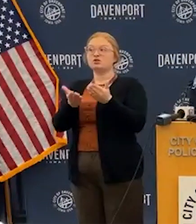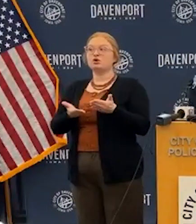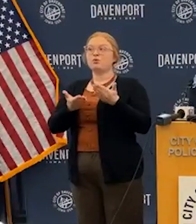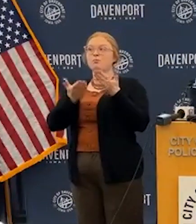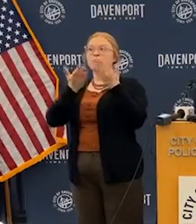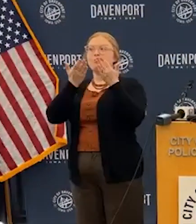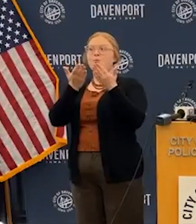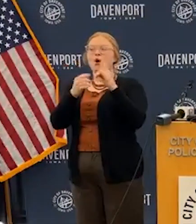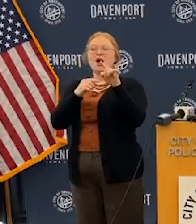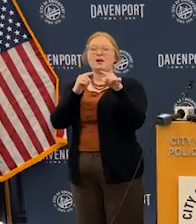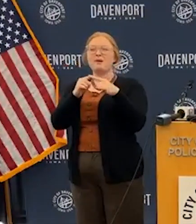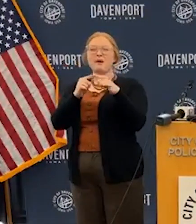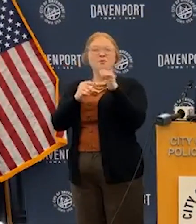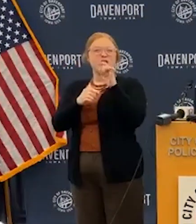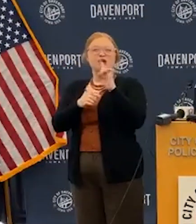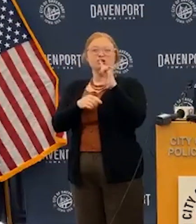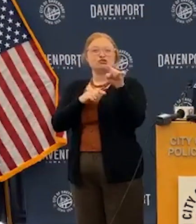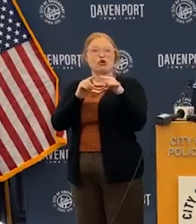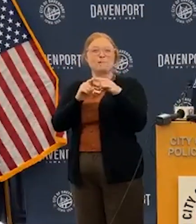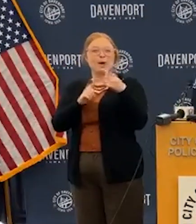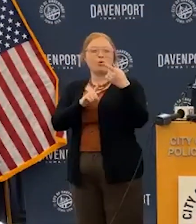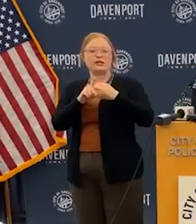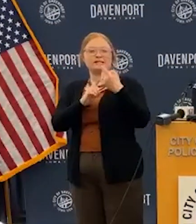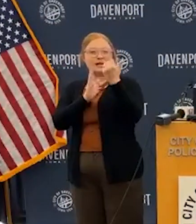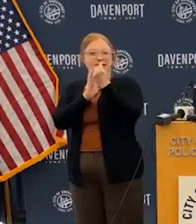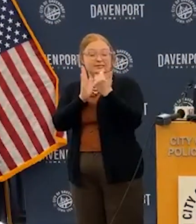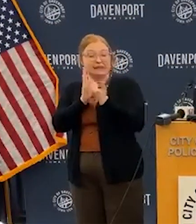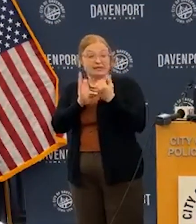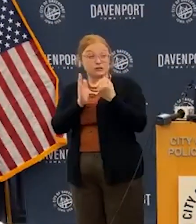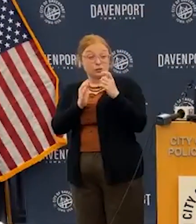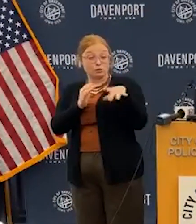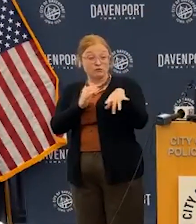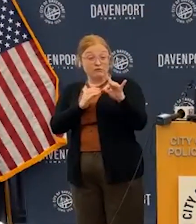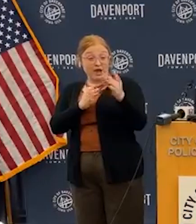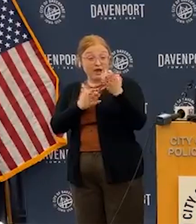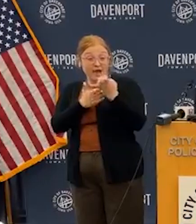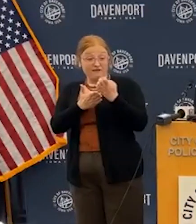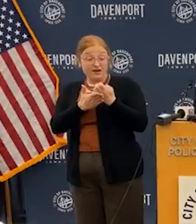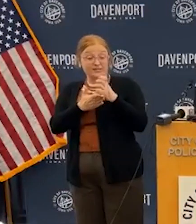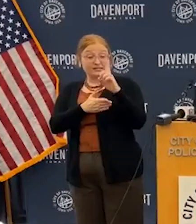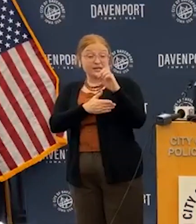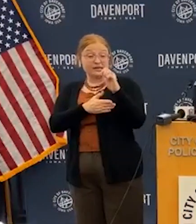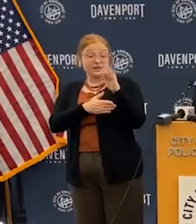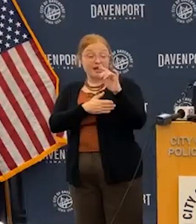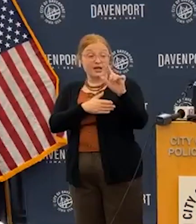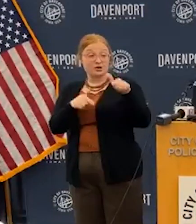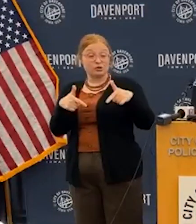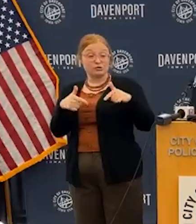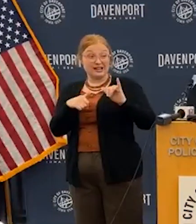do you have firm evidence that he was still living in this building? So, again,